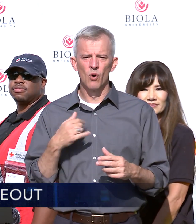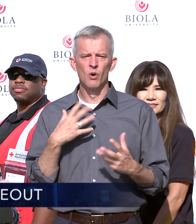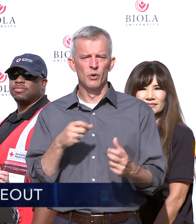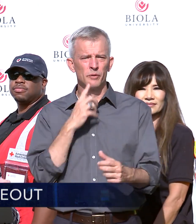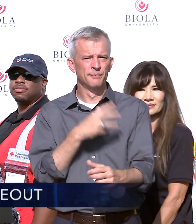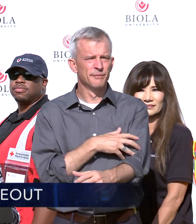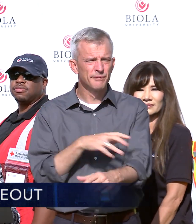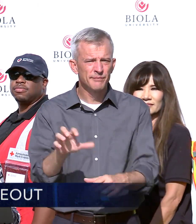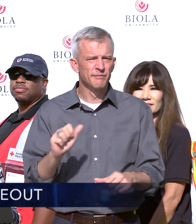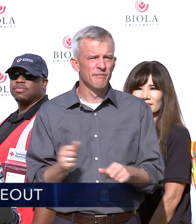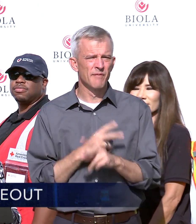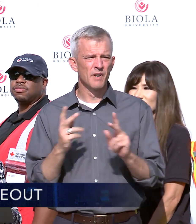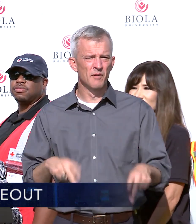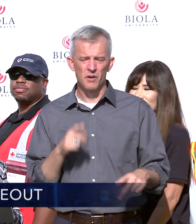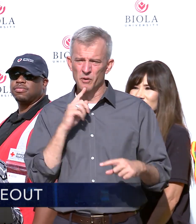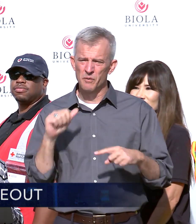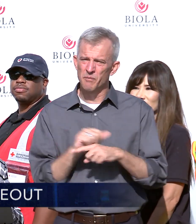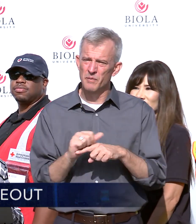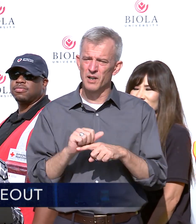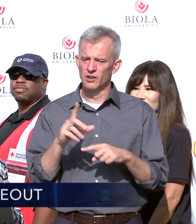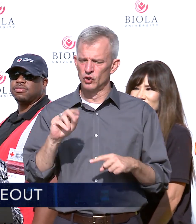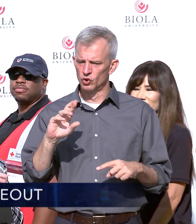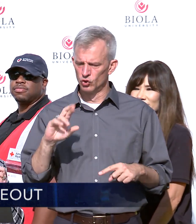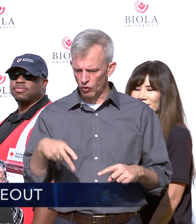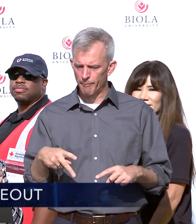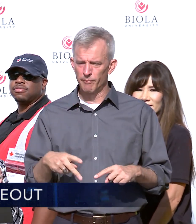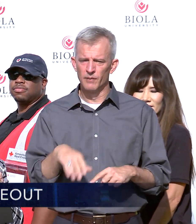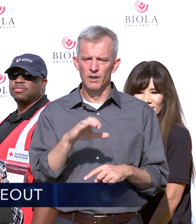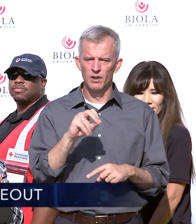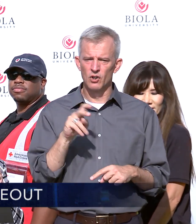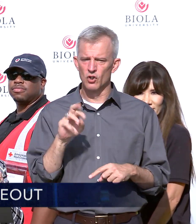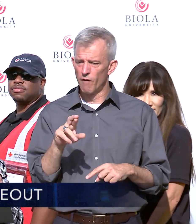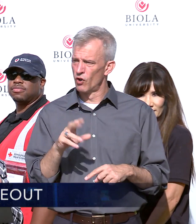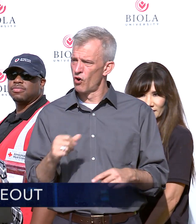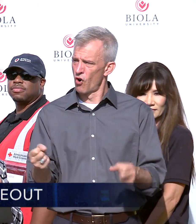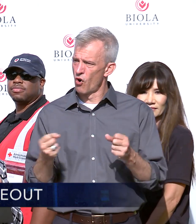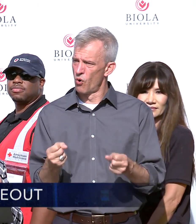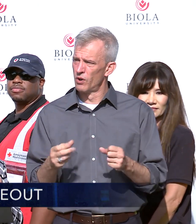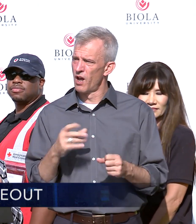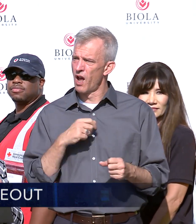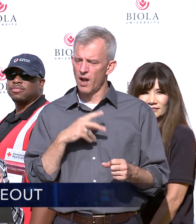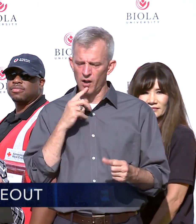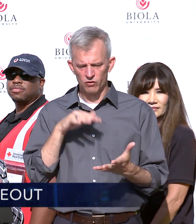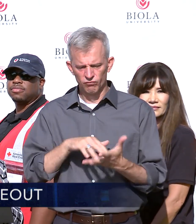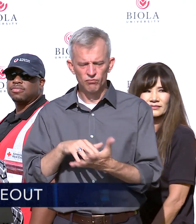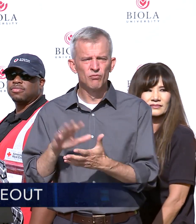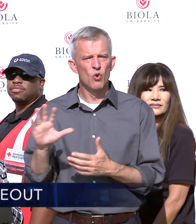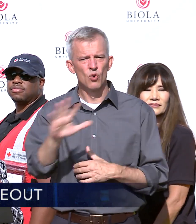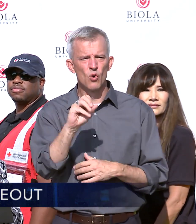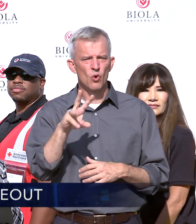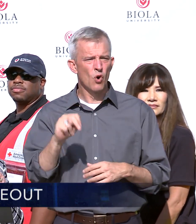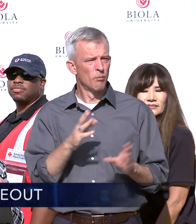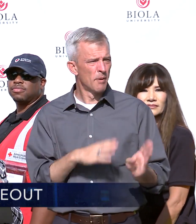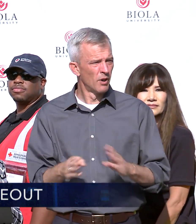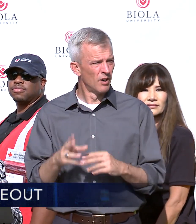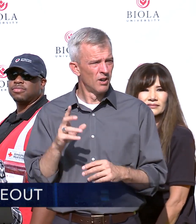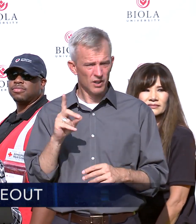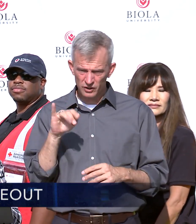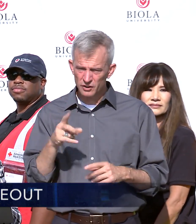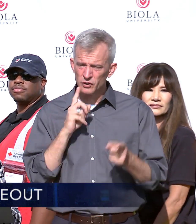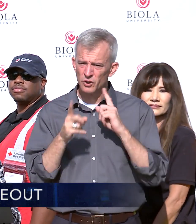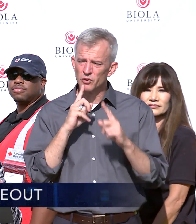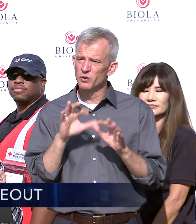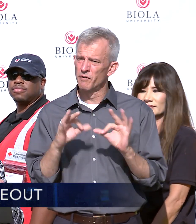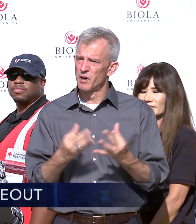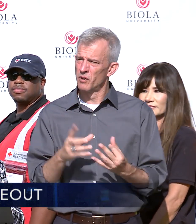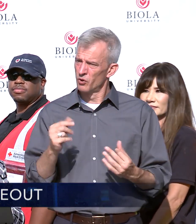everybody to practice their drop, cover, and hold on today, as well as look at their preparedness. Have they talked to their families? Do they have a plan